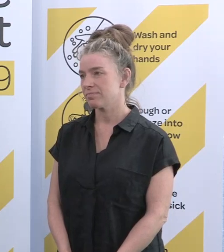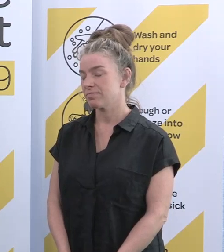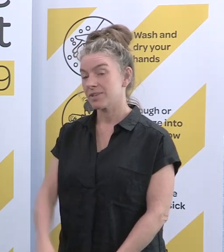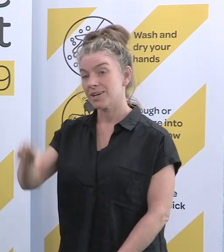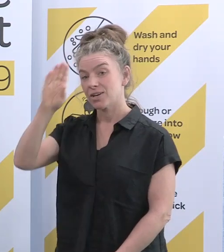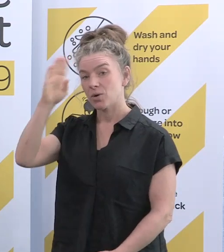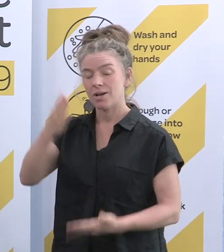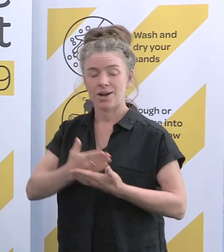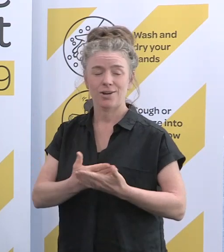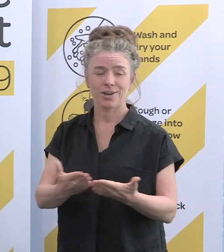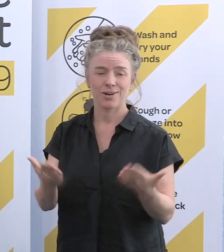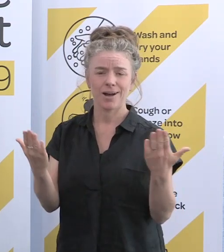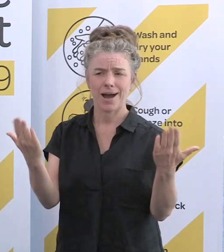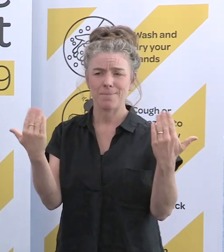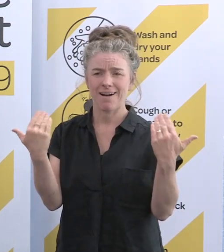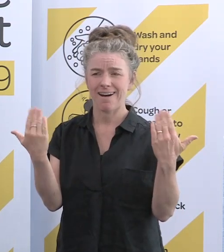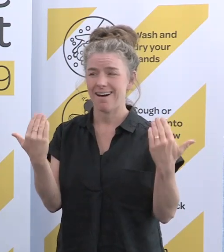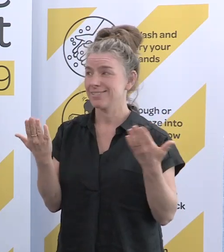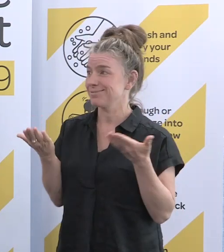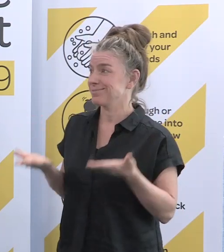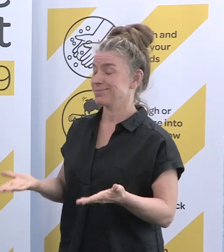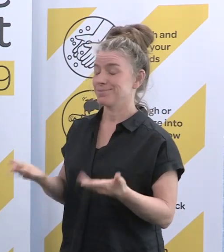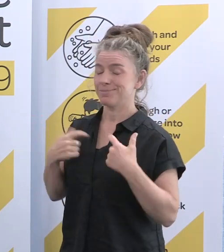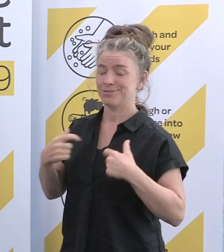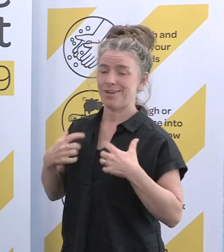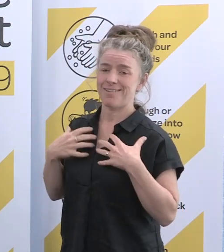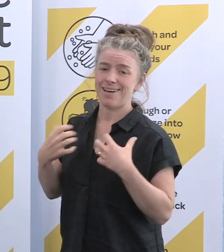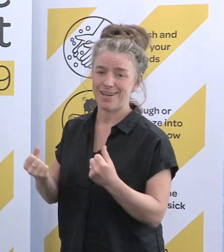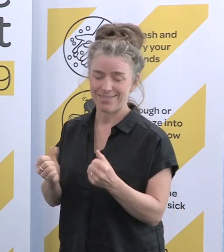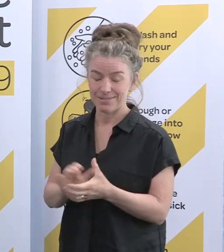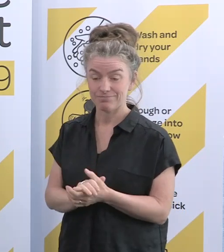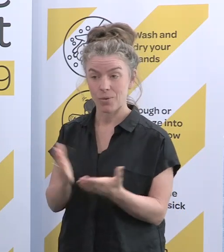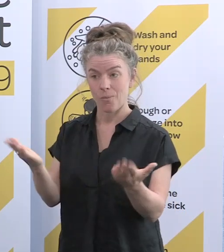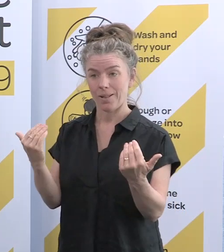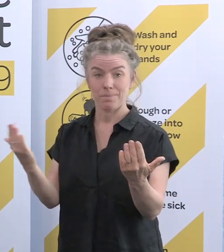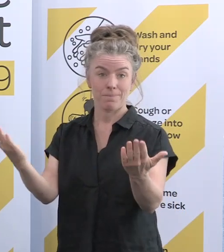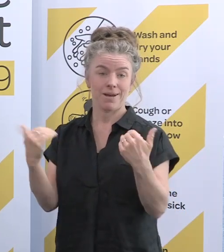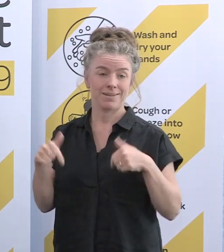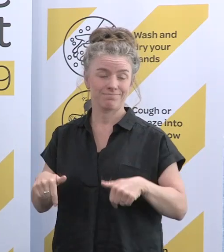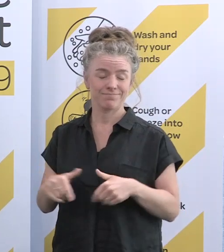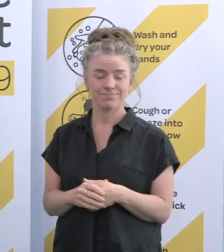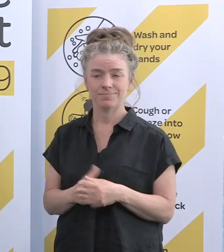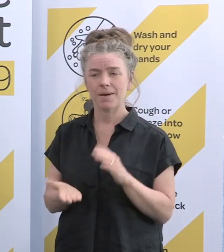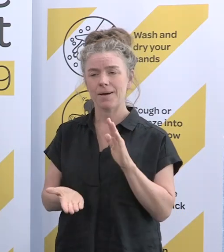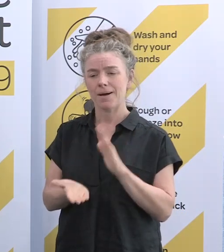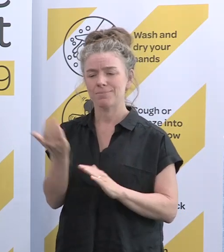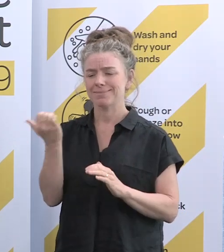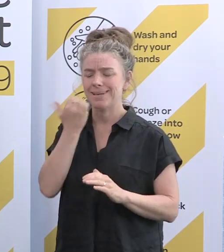Kia ora koutou katoa, nau mai haere mai ki te manatu hauora. Welcome back to the Ministry of Health for today's